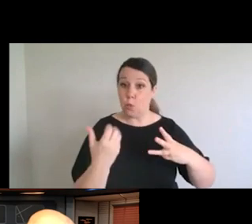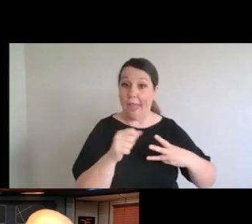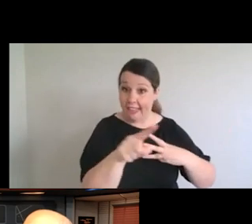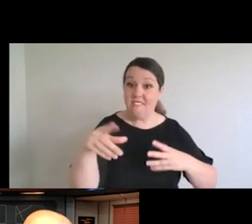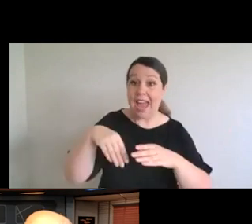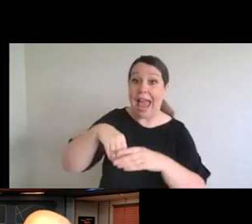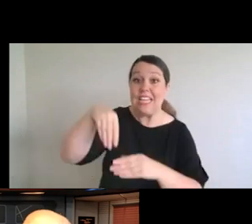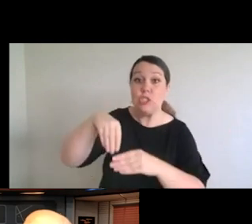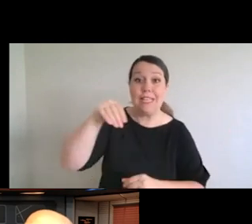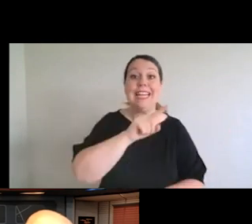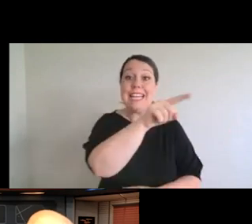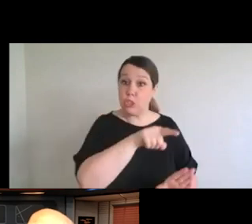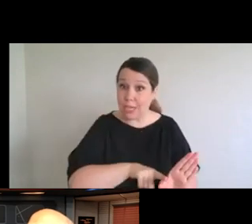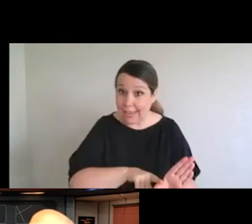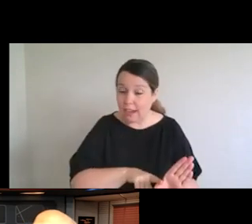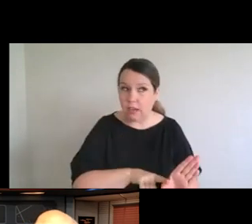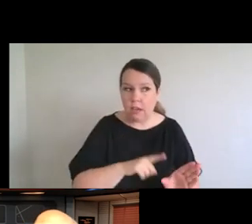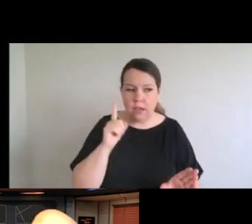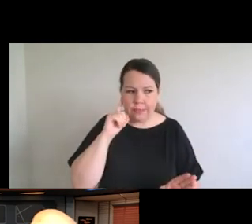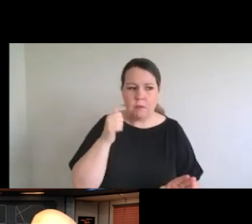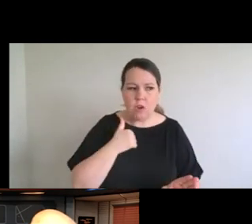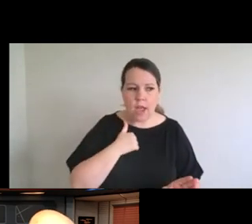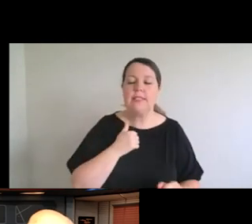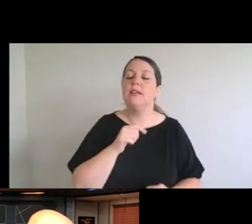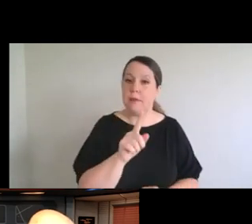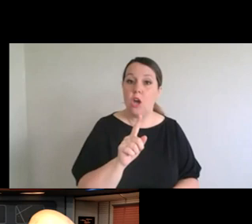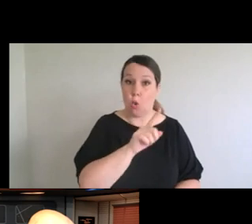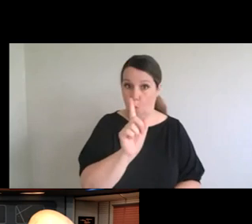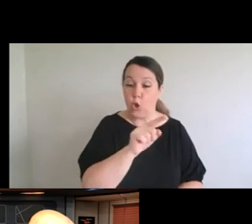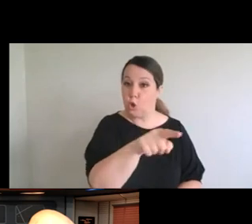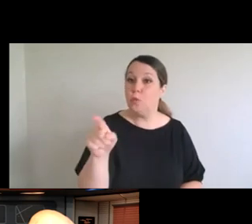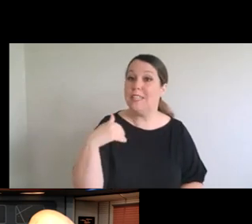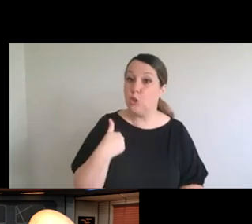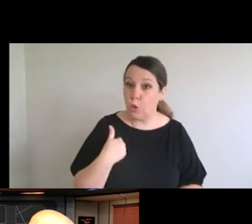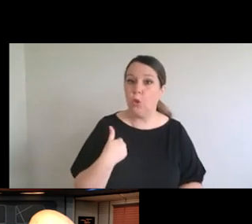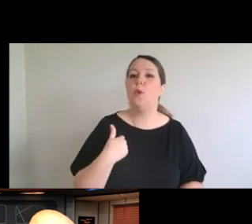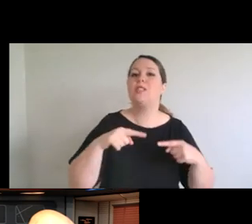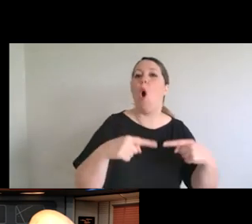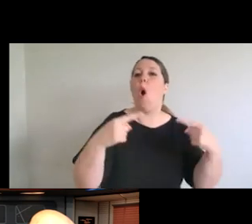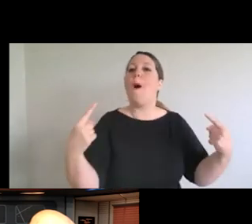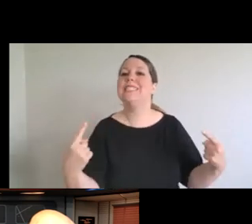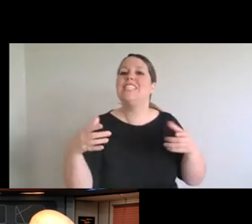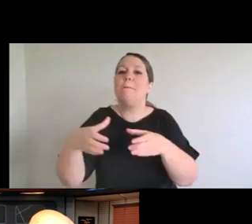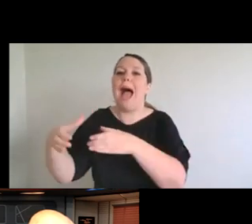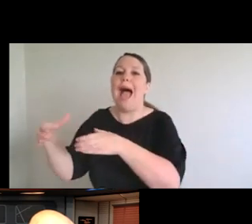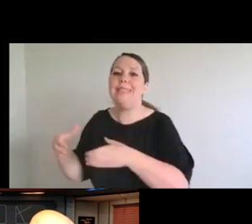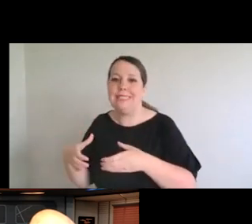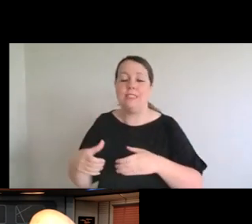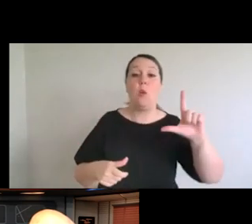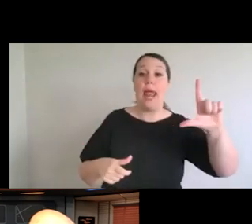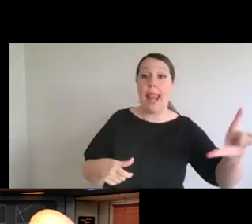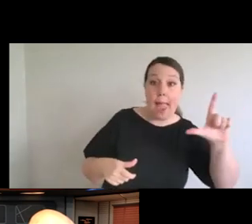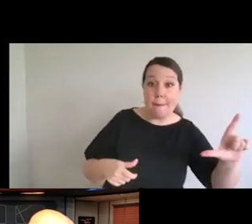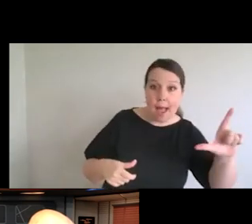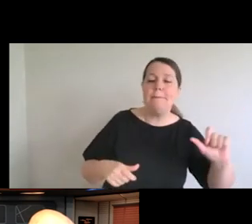would be doing if I were you is I would be approaching all of the opposition parties as well as the government with your concerns.